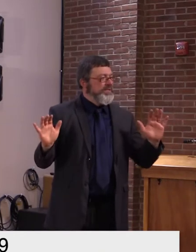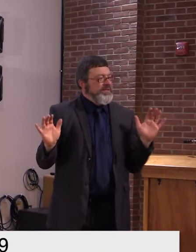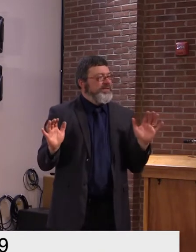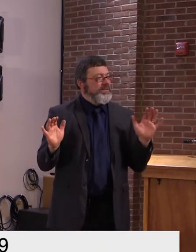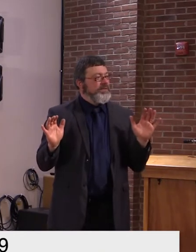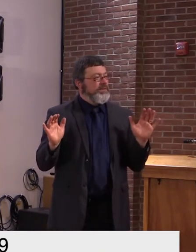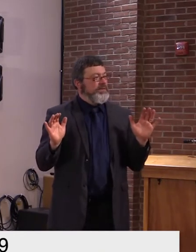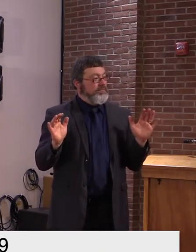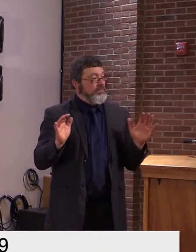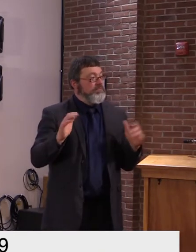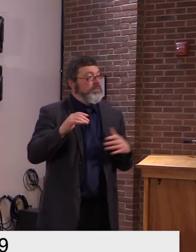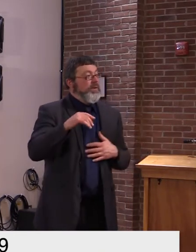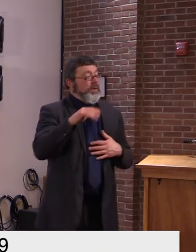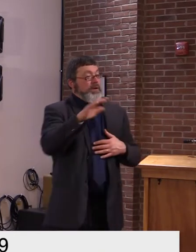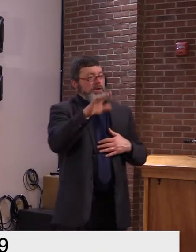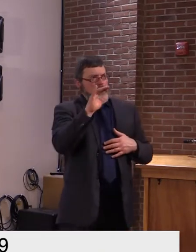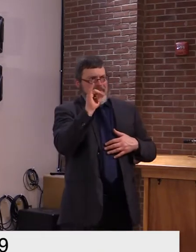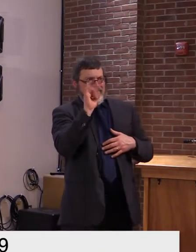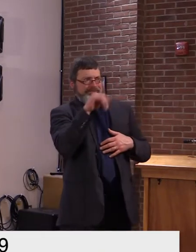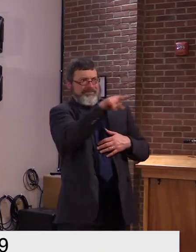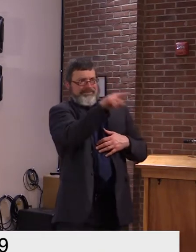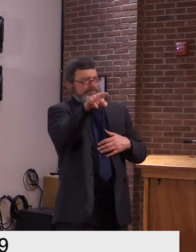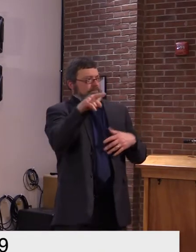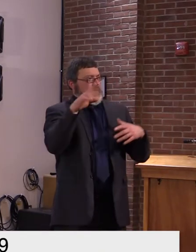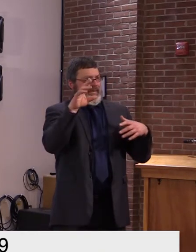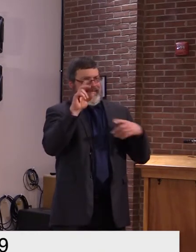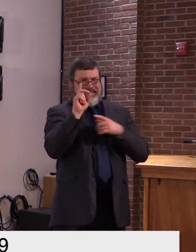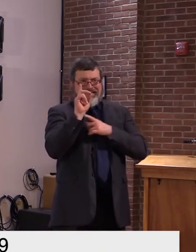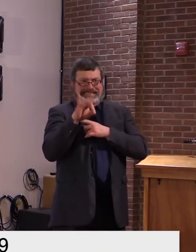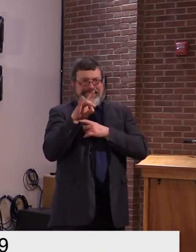long natural immunity will protect someone.